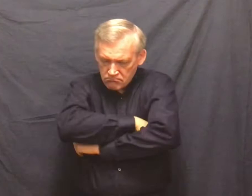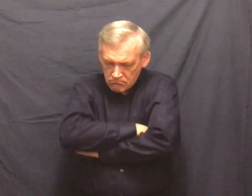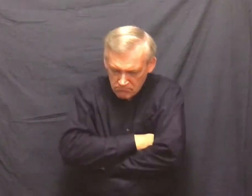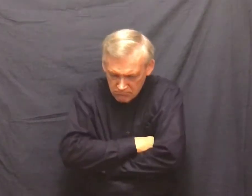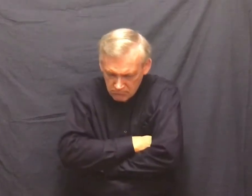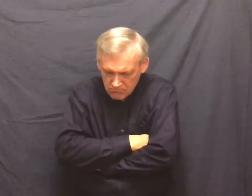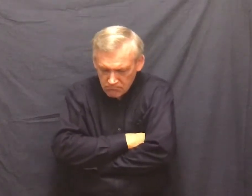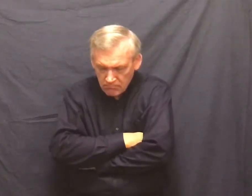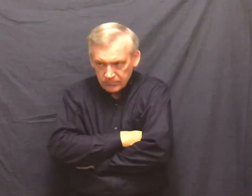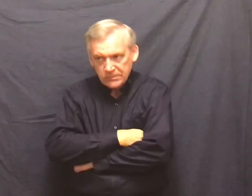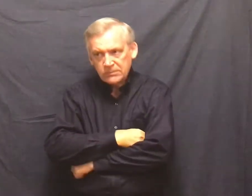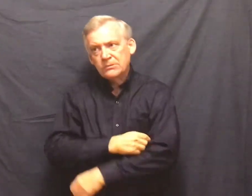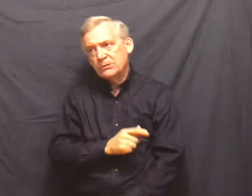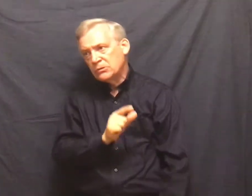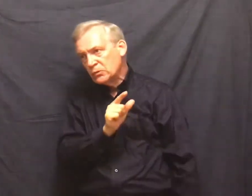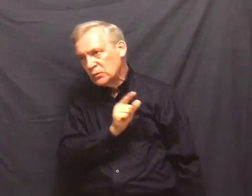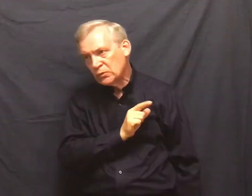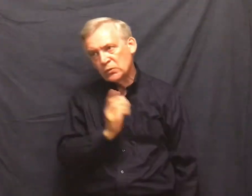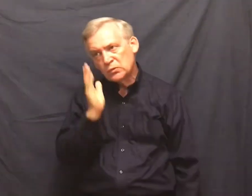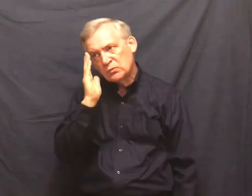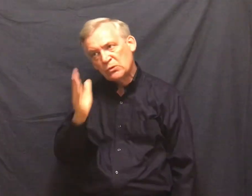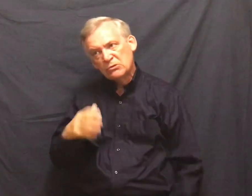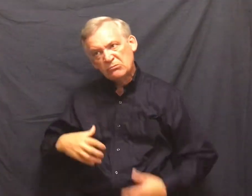"George gonna give me heck," he said.